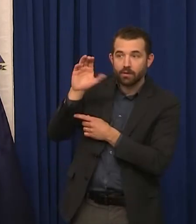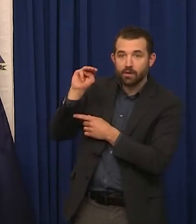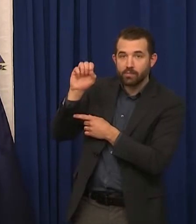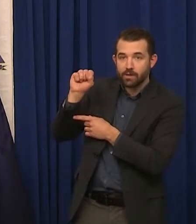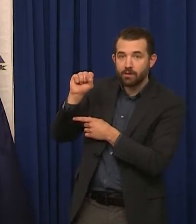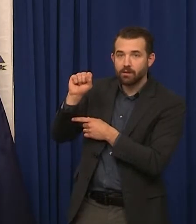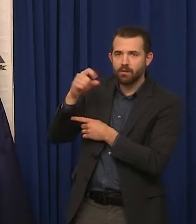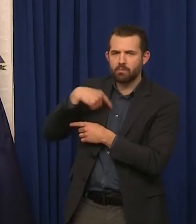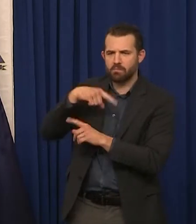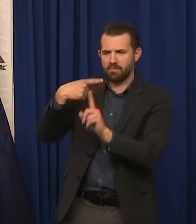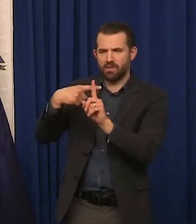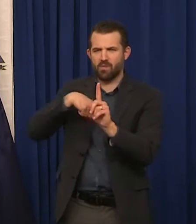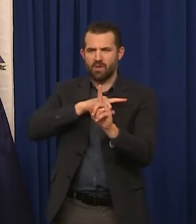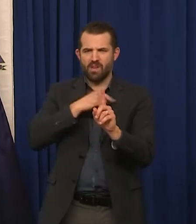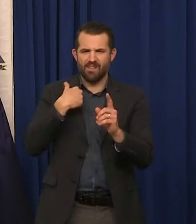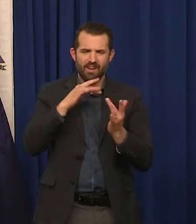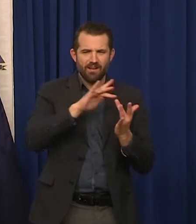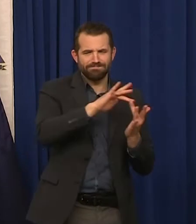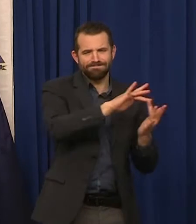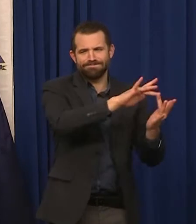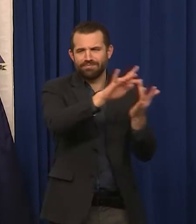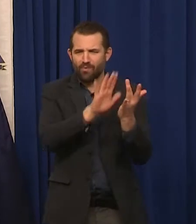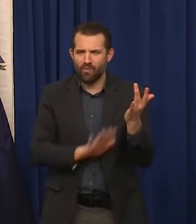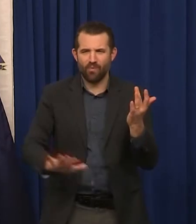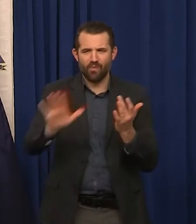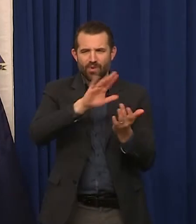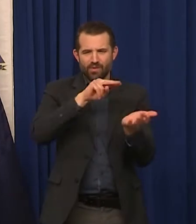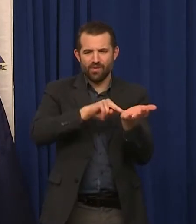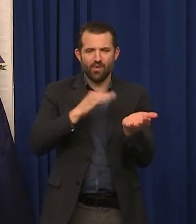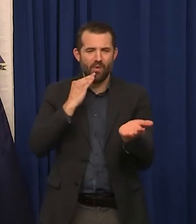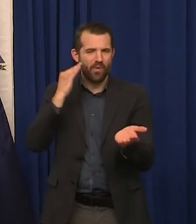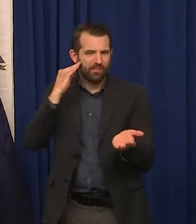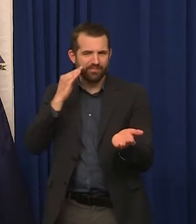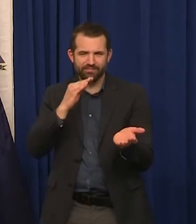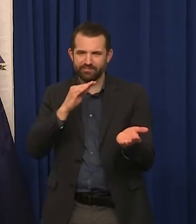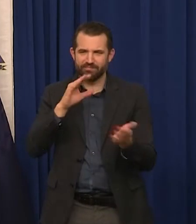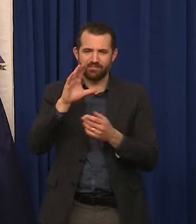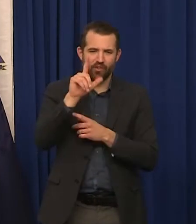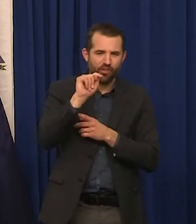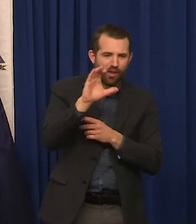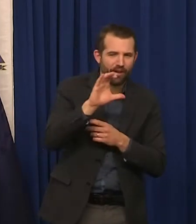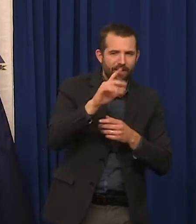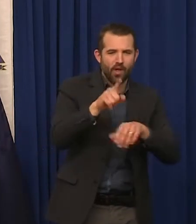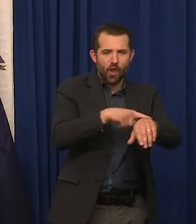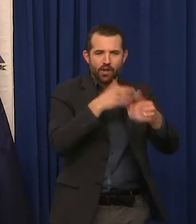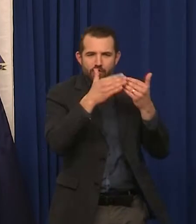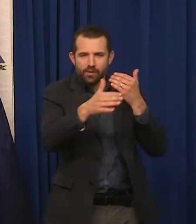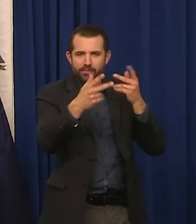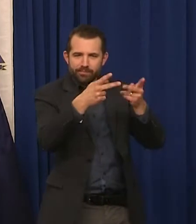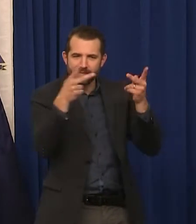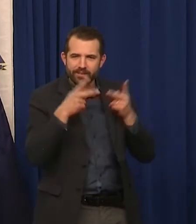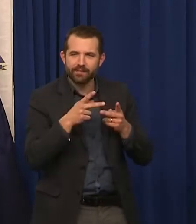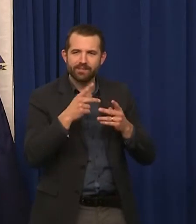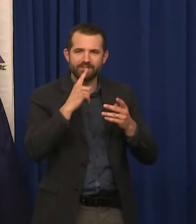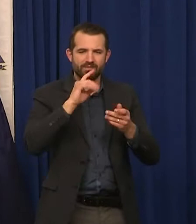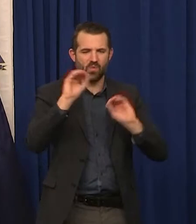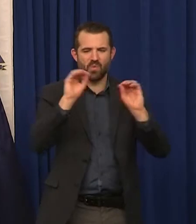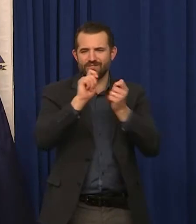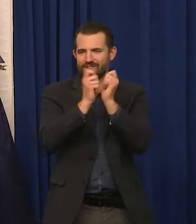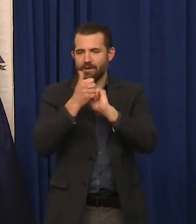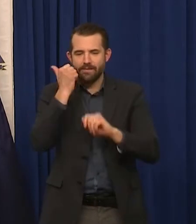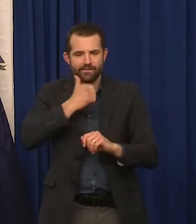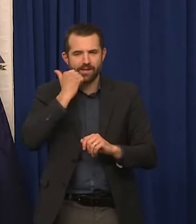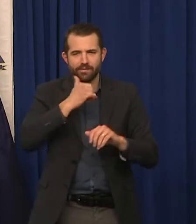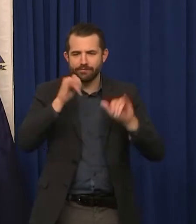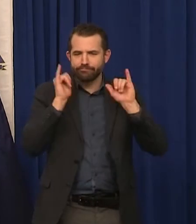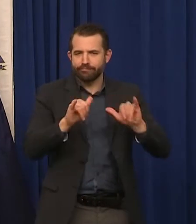with nursing facilities and they report cases to us via the laboratories. So it won't probably change the day-to-day rhythm of the